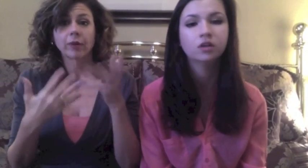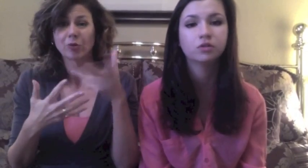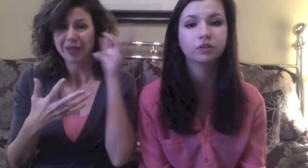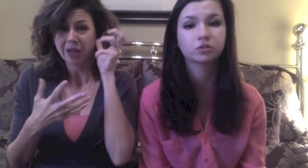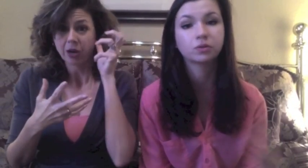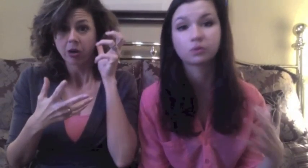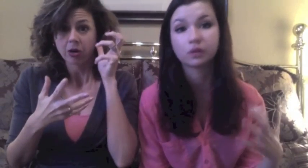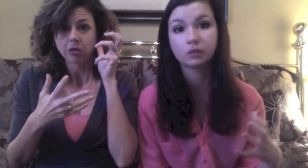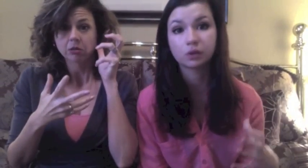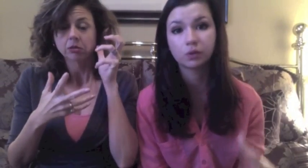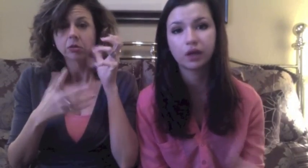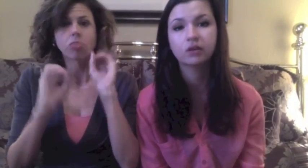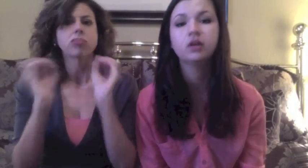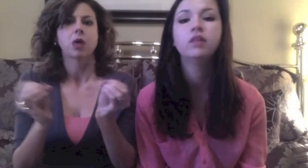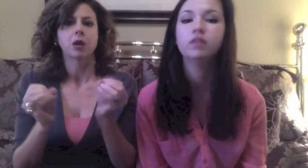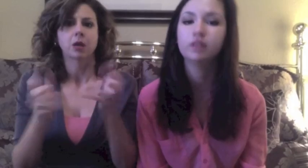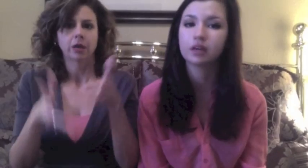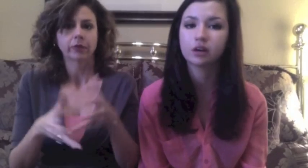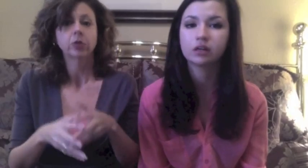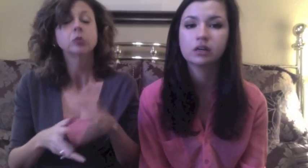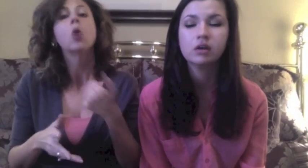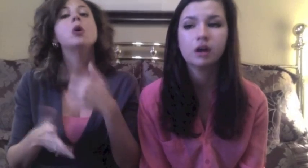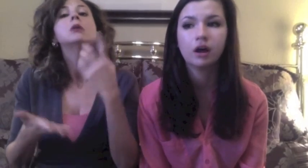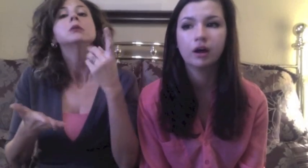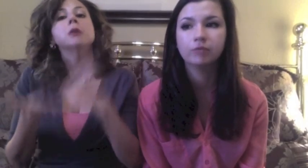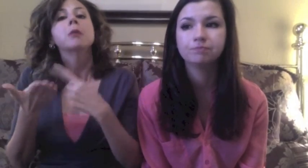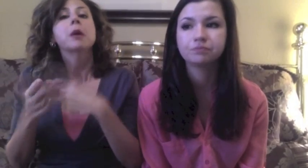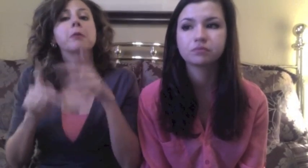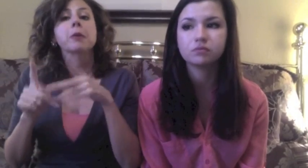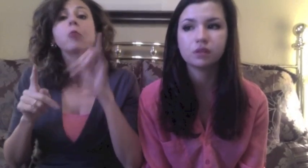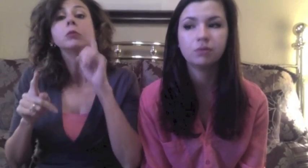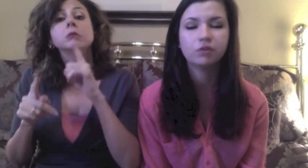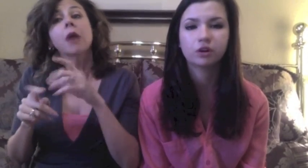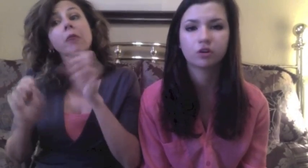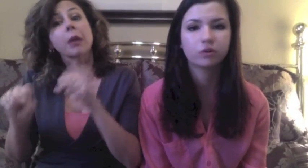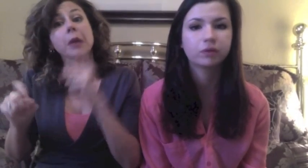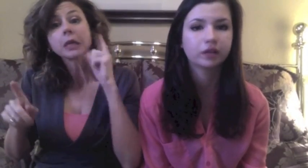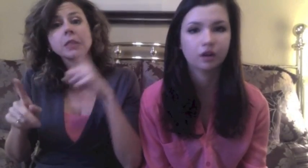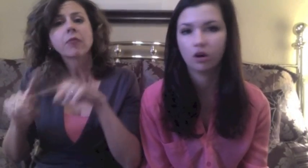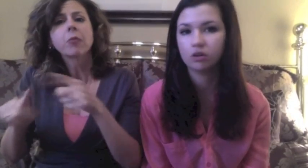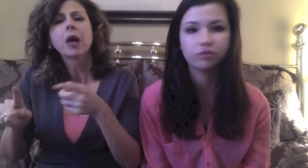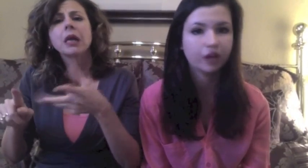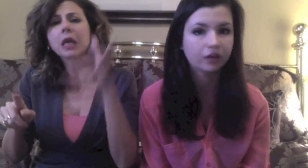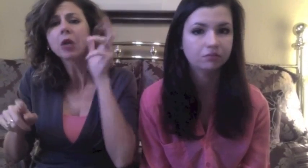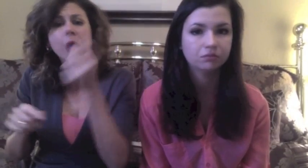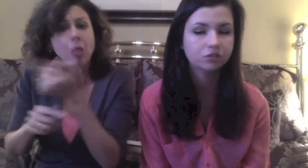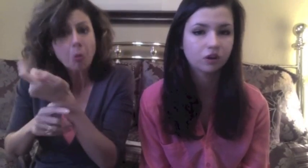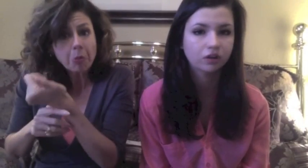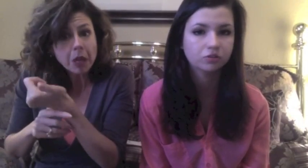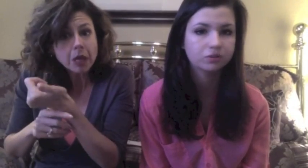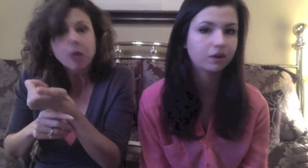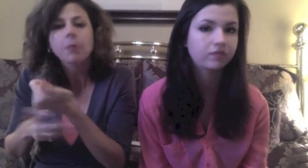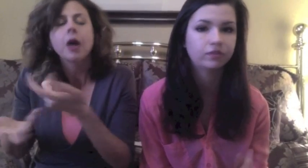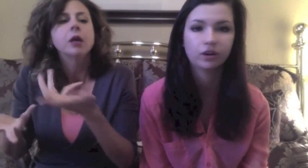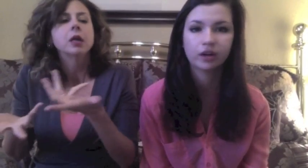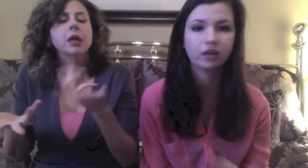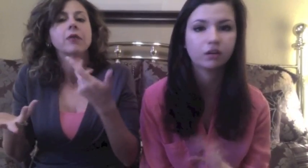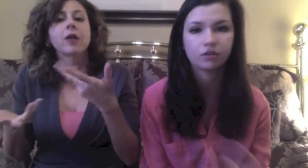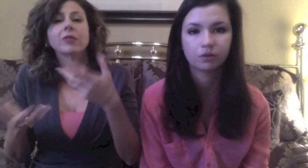somewhat hearing. So things are really, really, really, really loud, then they can hear it. But if you get a cochlear implant, like all of that is gone. So